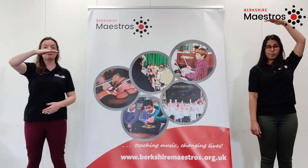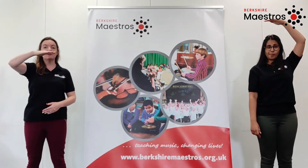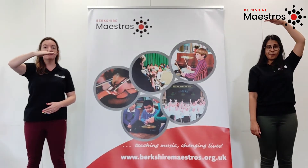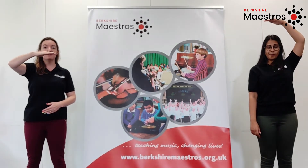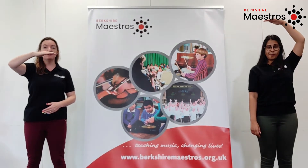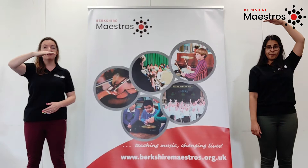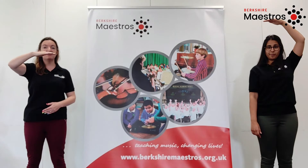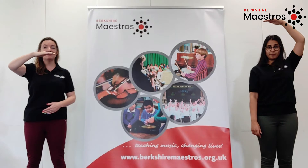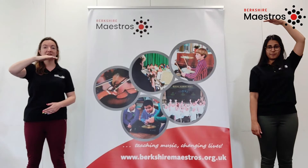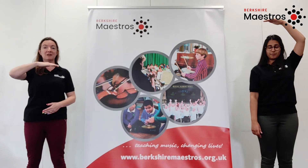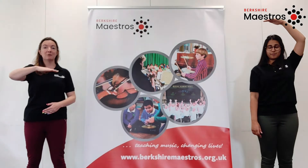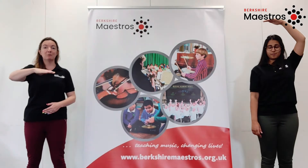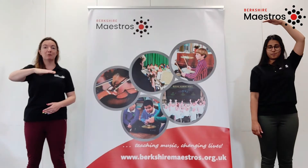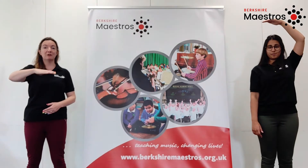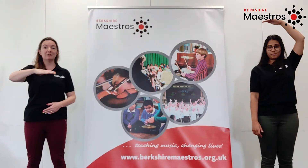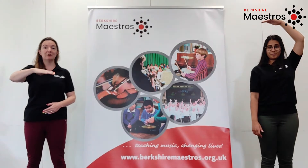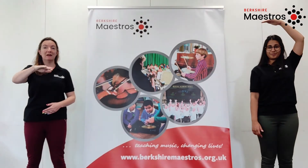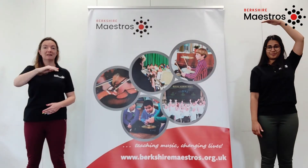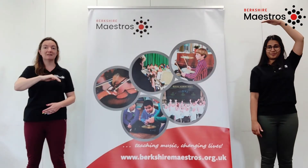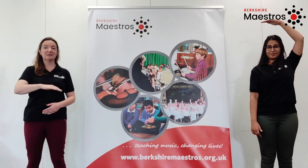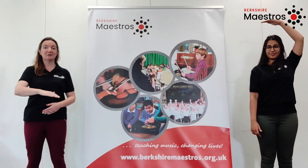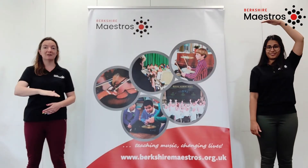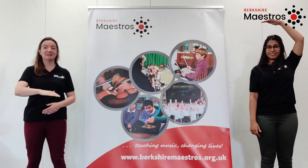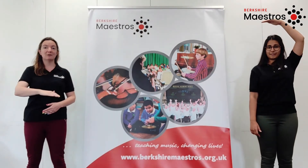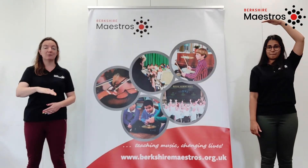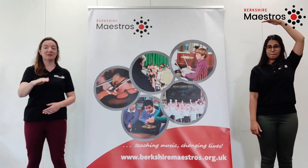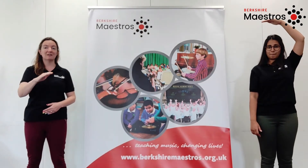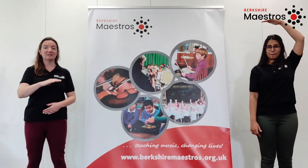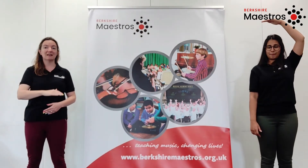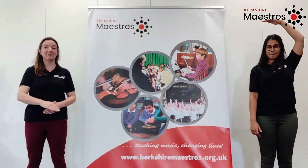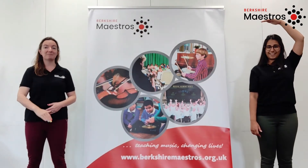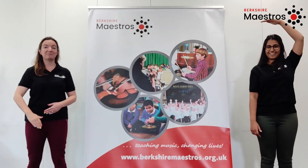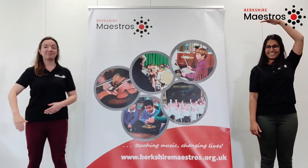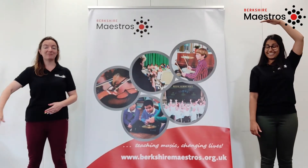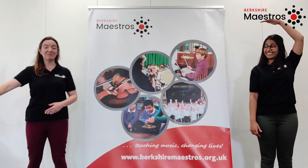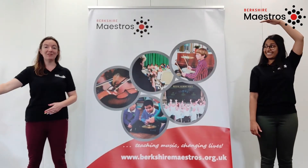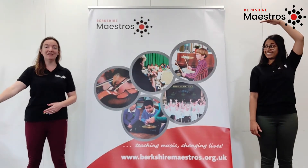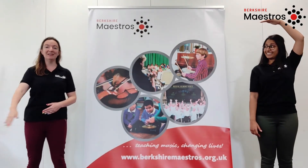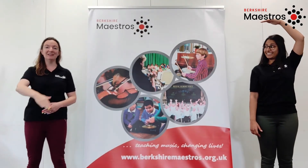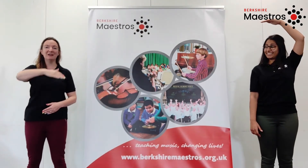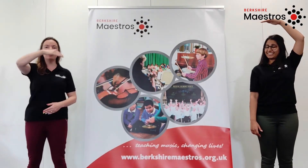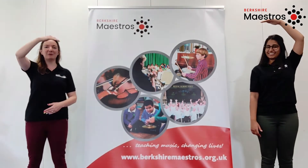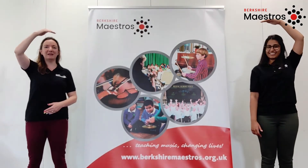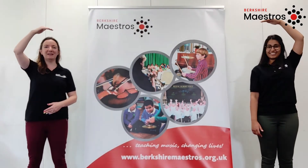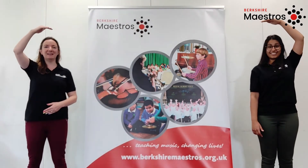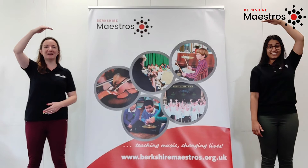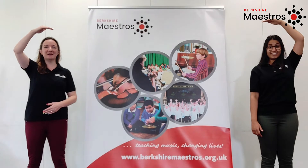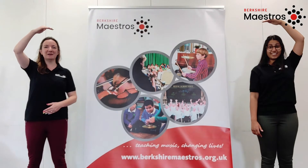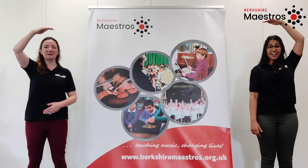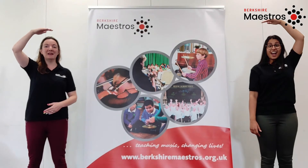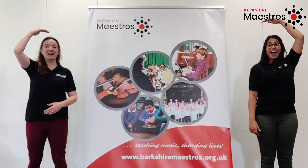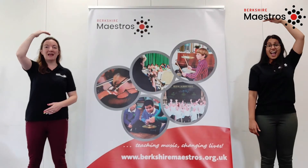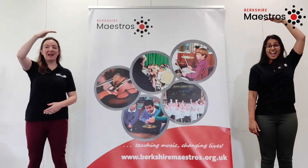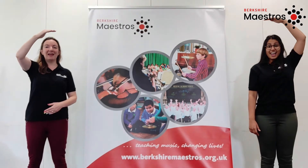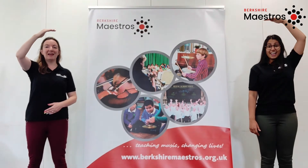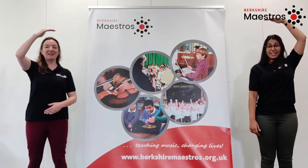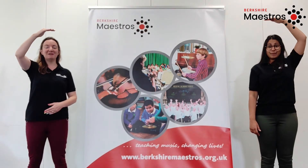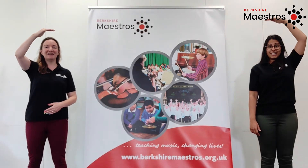come down the pitches, bring your hand slowly down with us. Okay. Here we go. A, B,